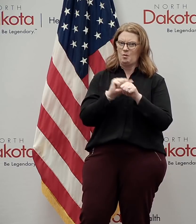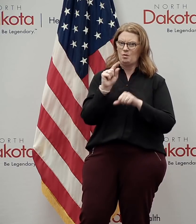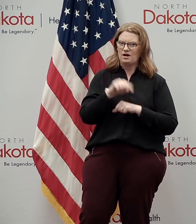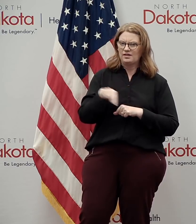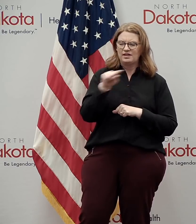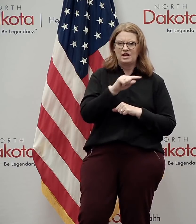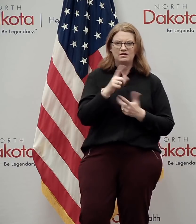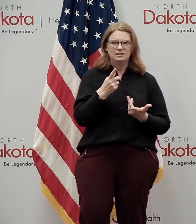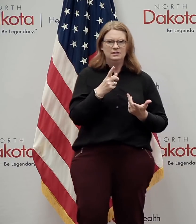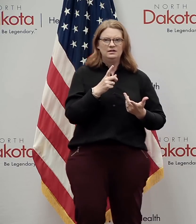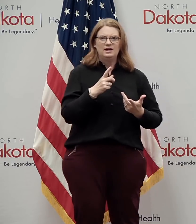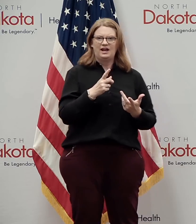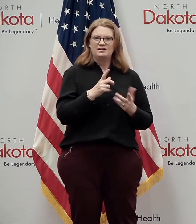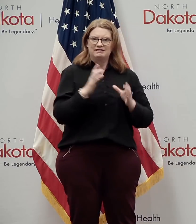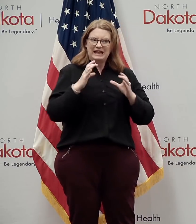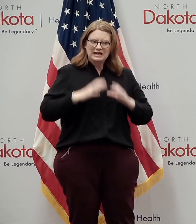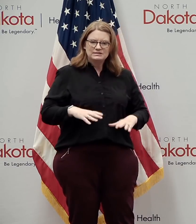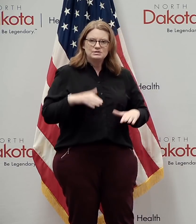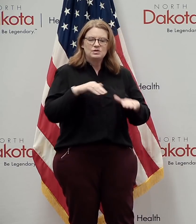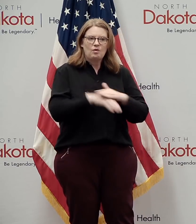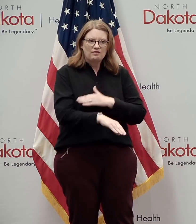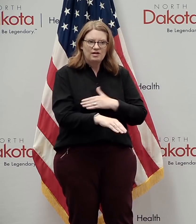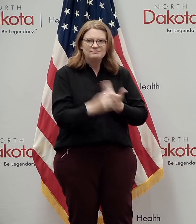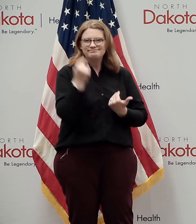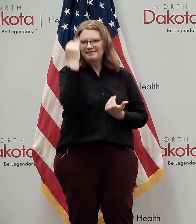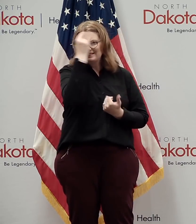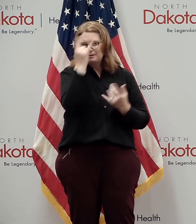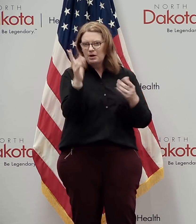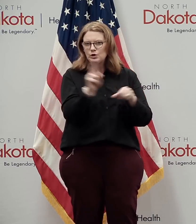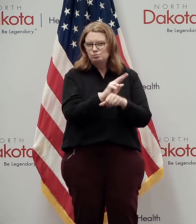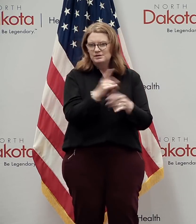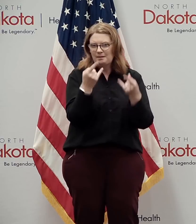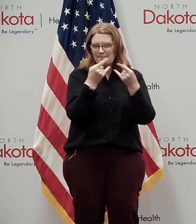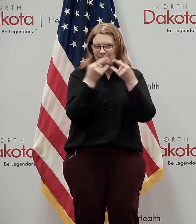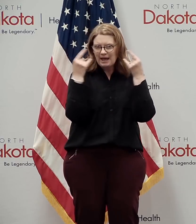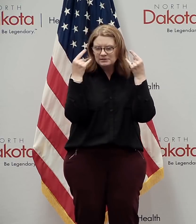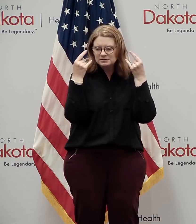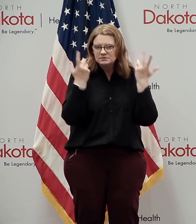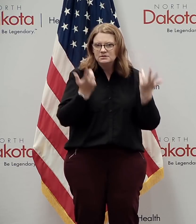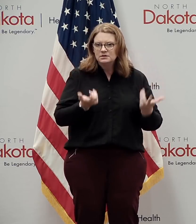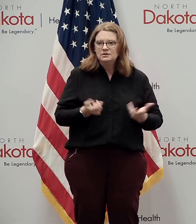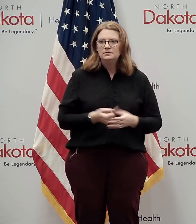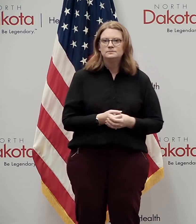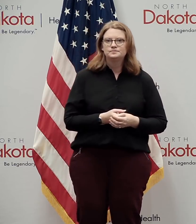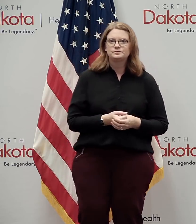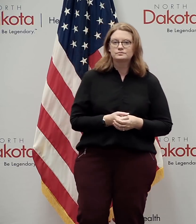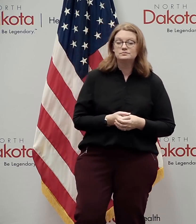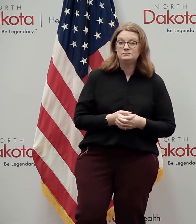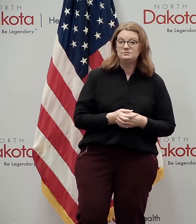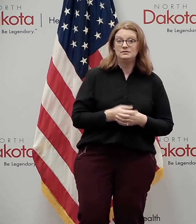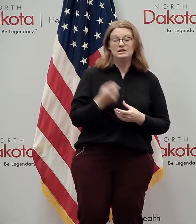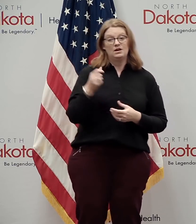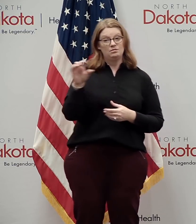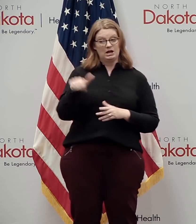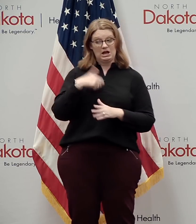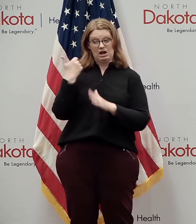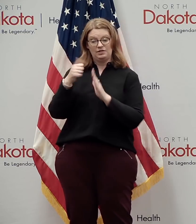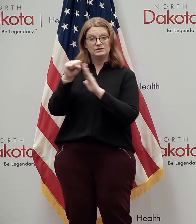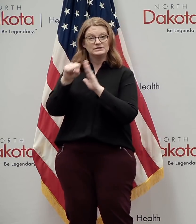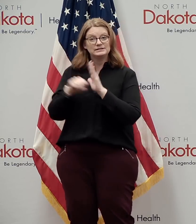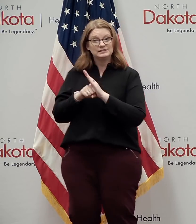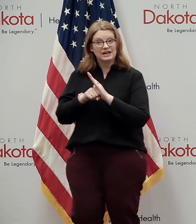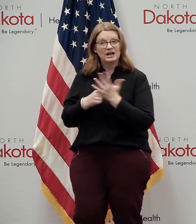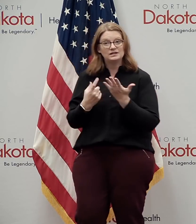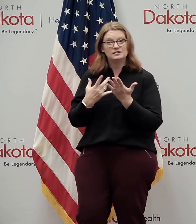customers going into these environments to think about wearing a mask, and it's something to do. But there are other states that have gone with the